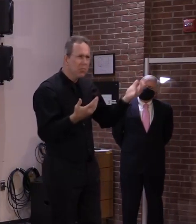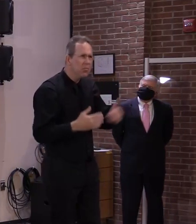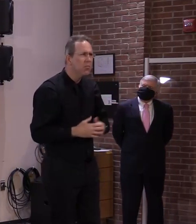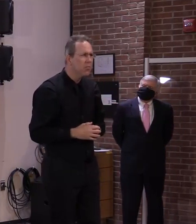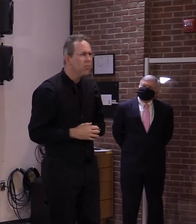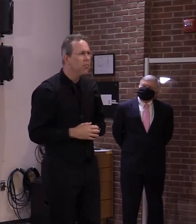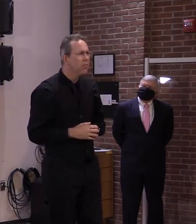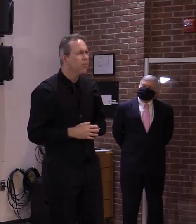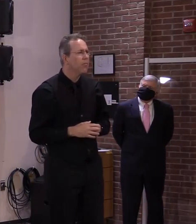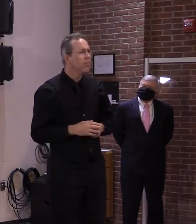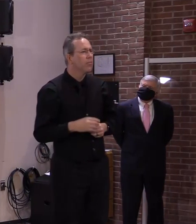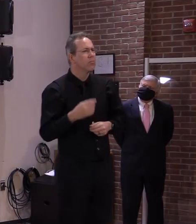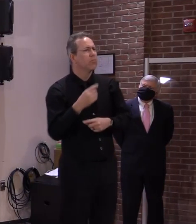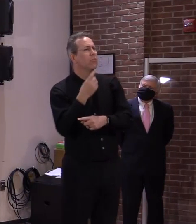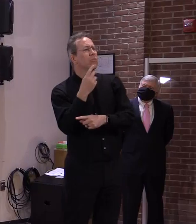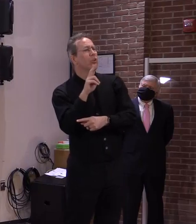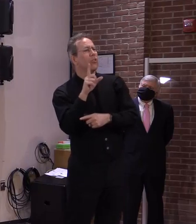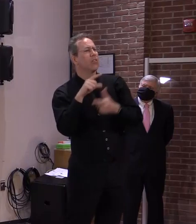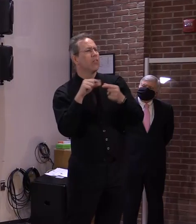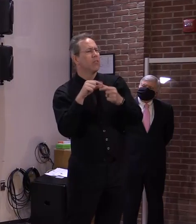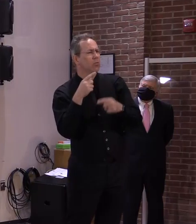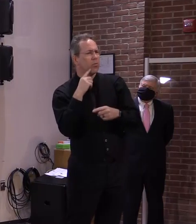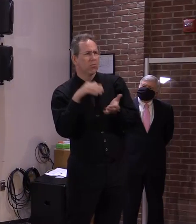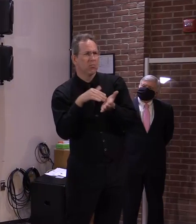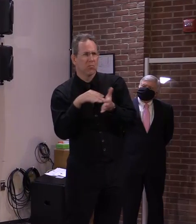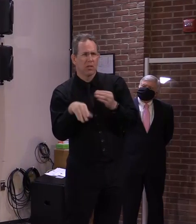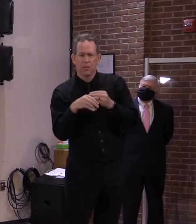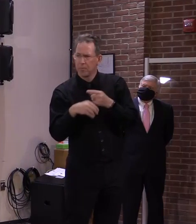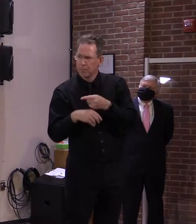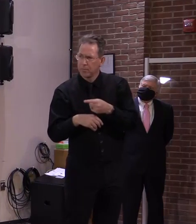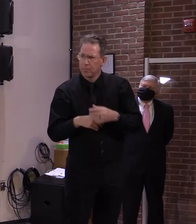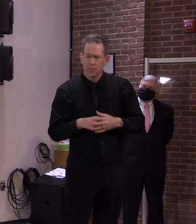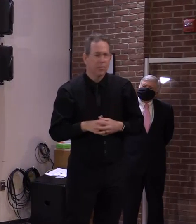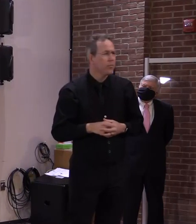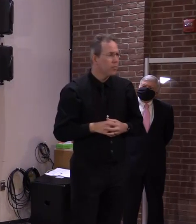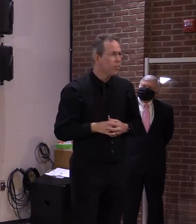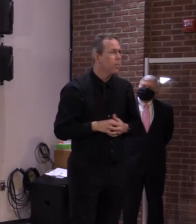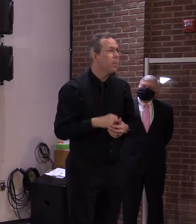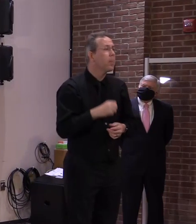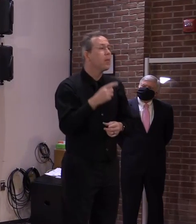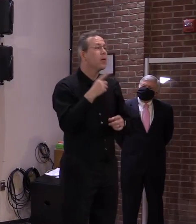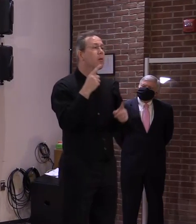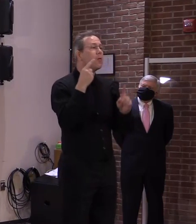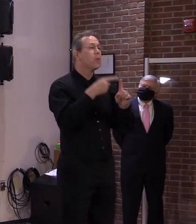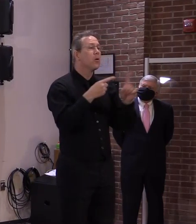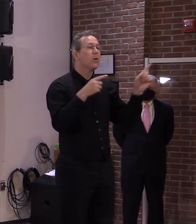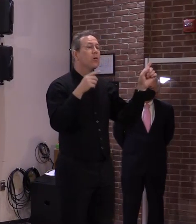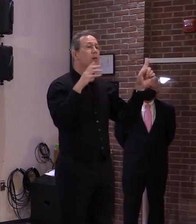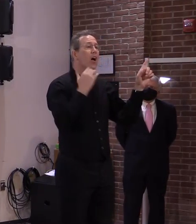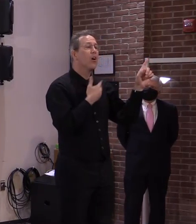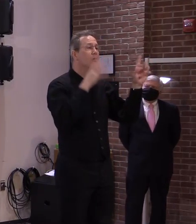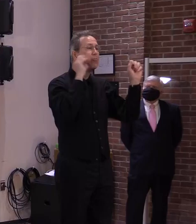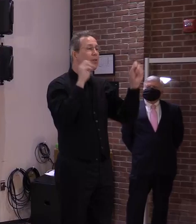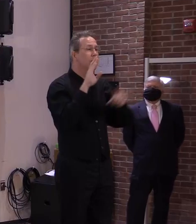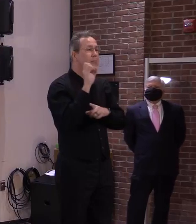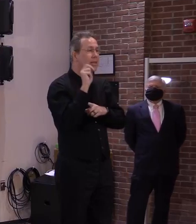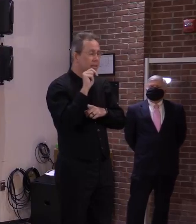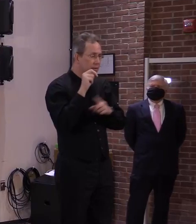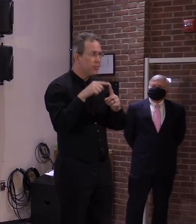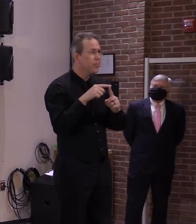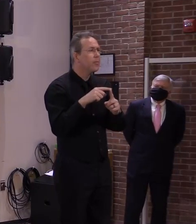but what President Biden and Dr. Walensky have been advocating for, we're